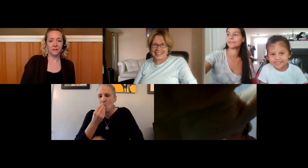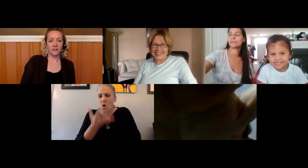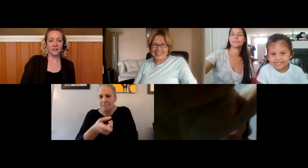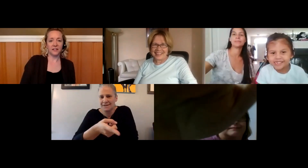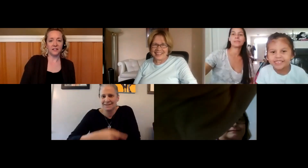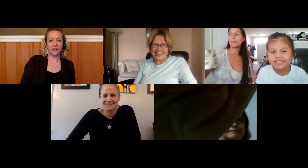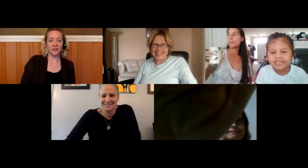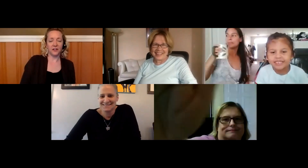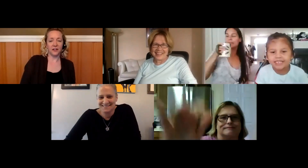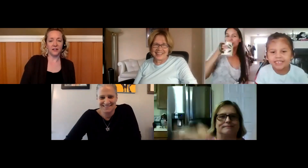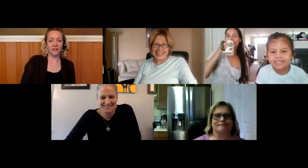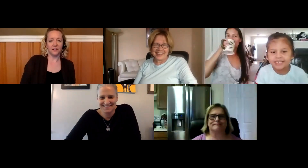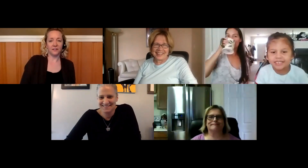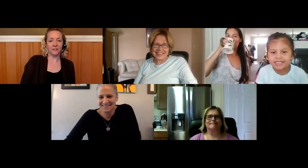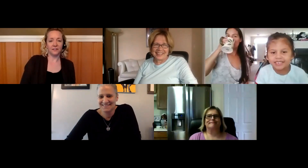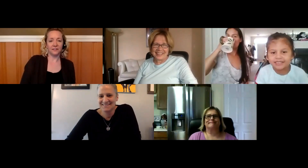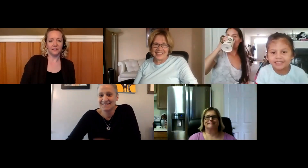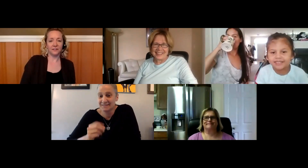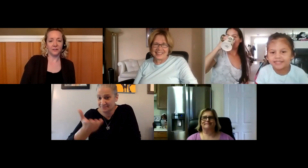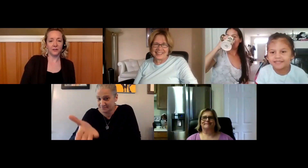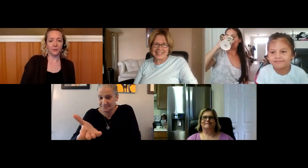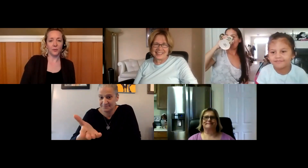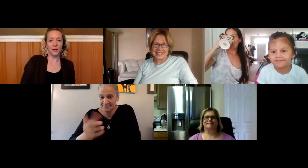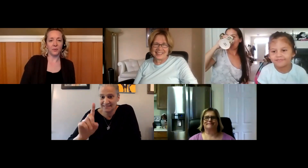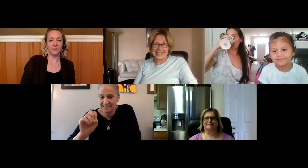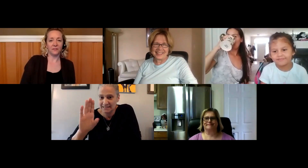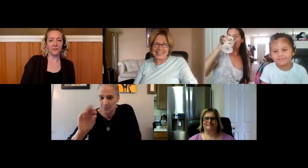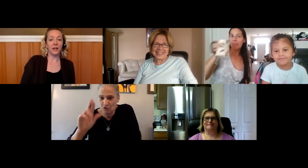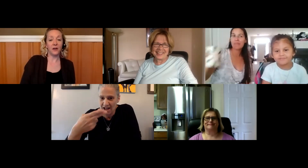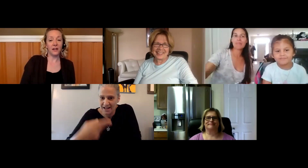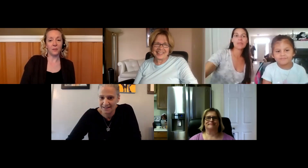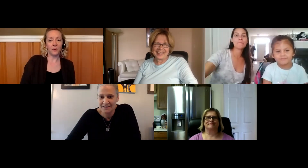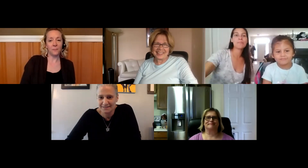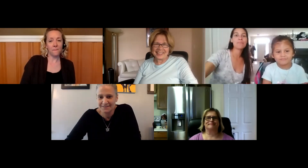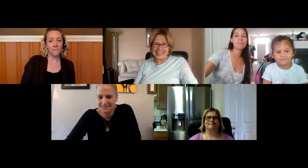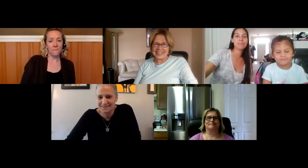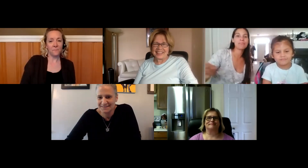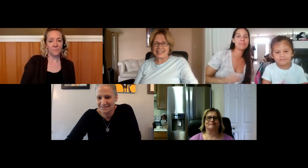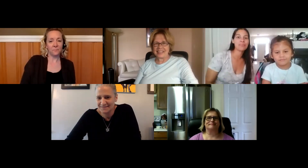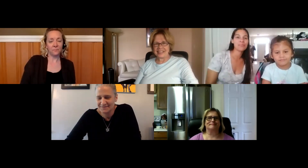Excited to learn, I know. She's warming up. Okay, go ahead, Deborah.